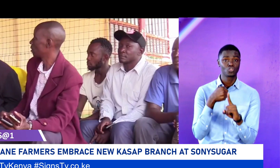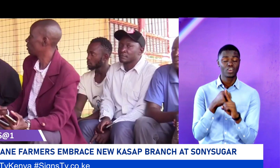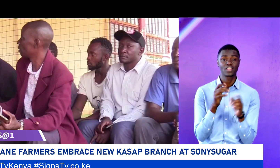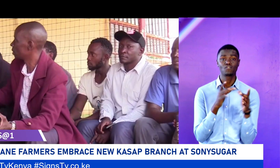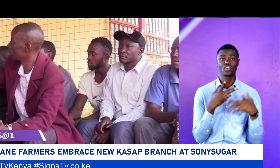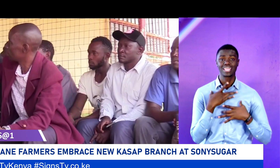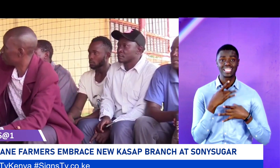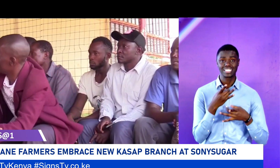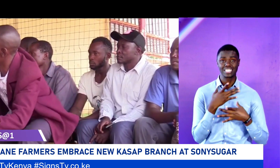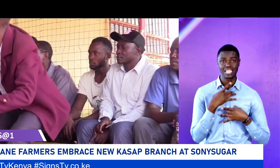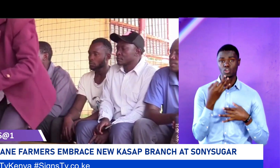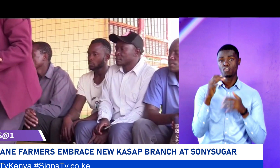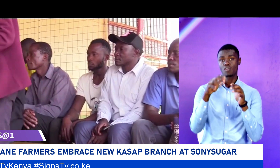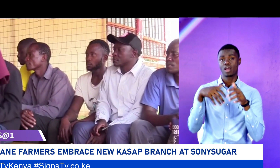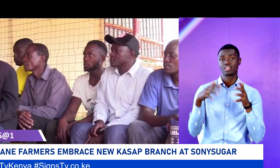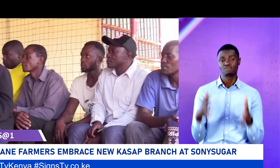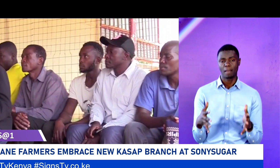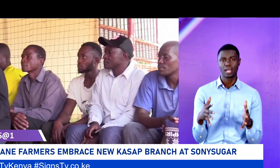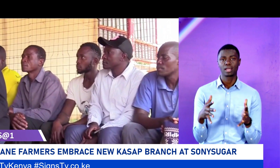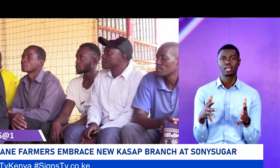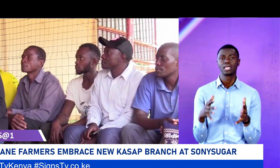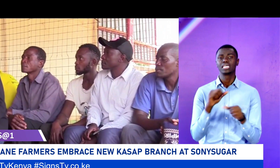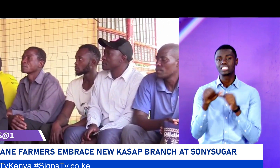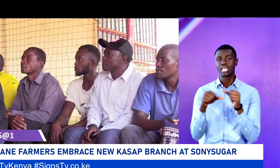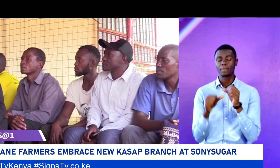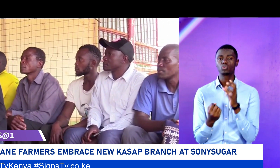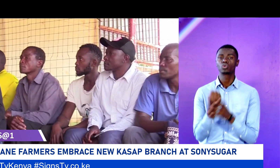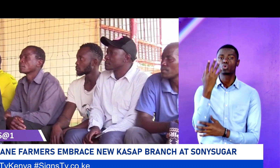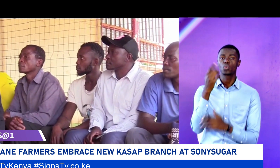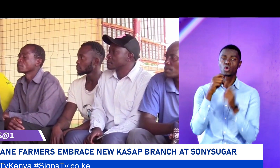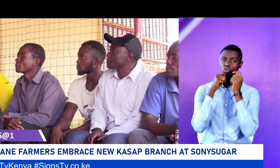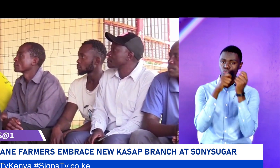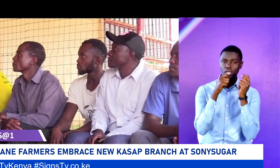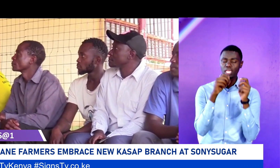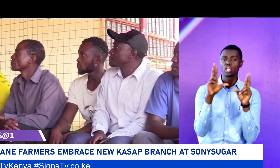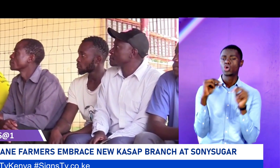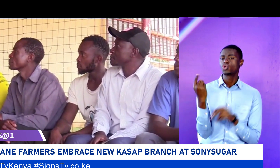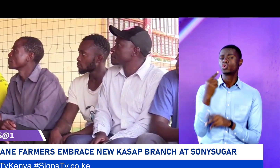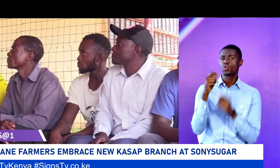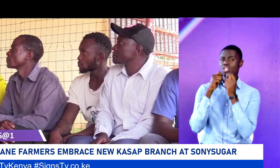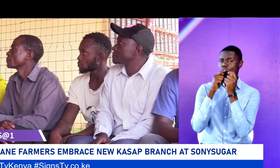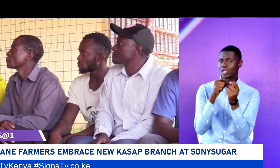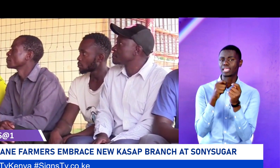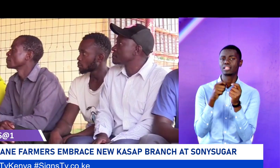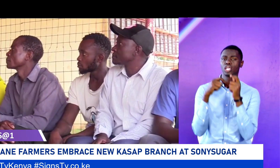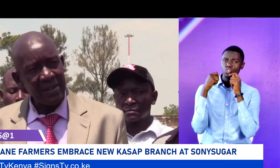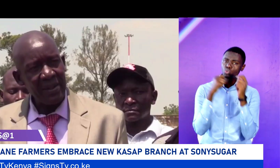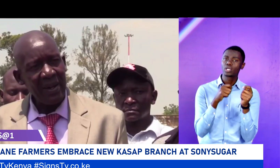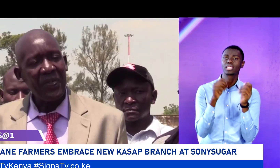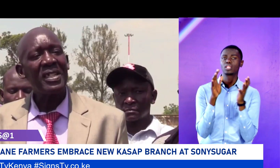the farmers. It is about growing of sugarcane, and not only sugarcane and its byproduct. That